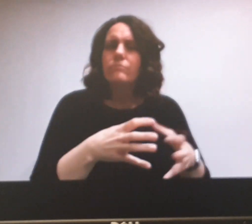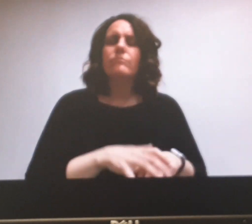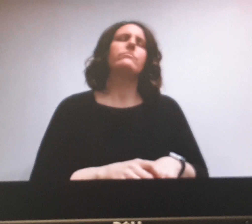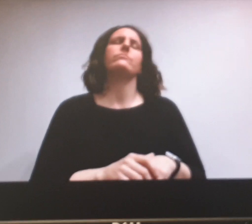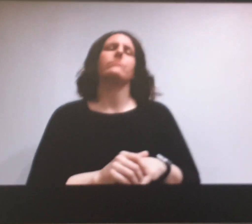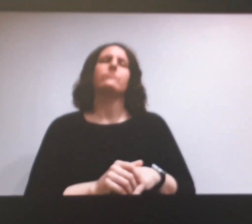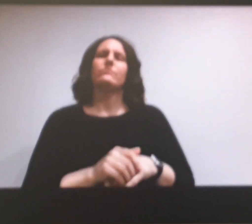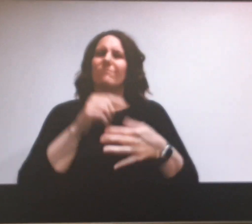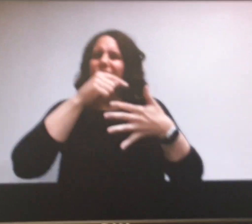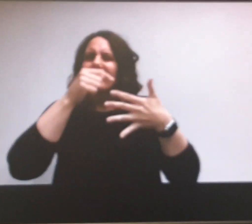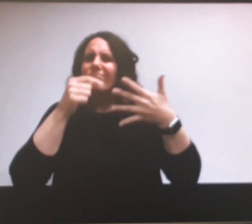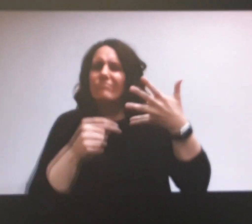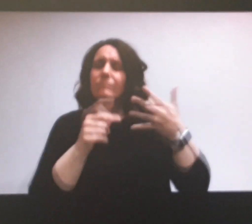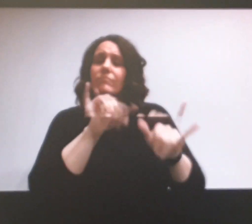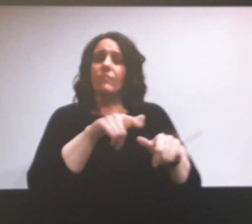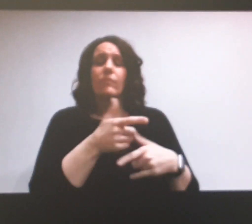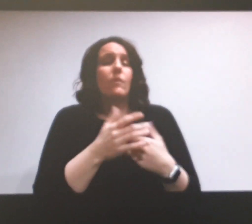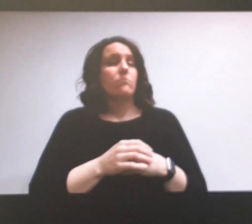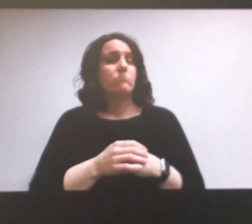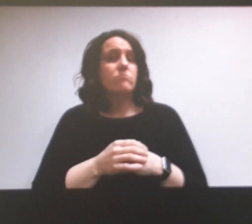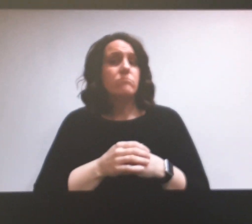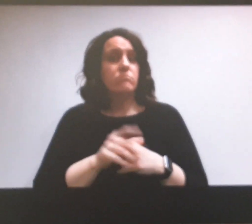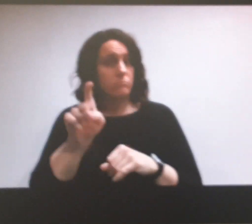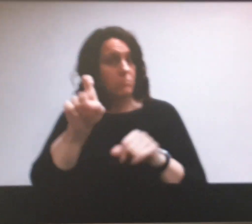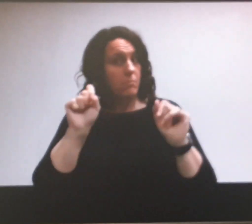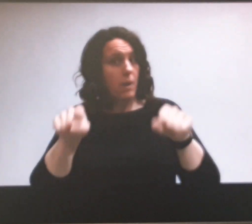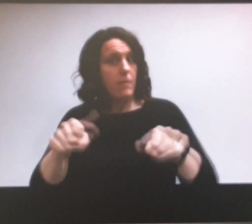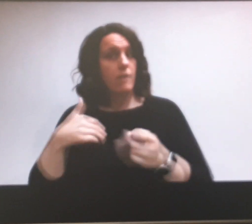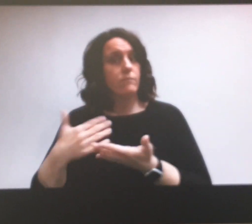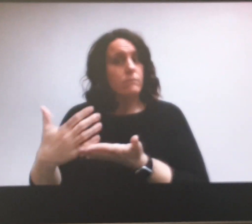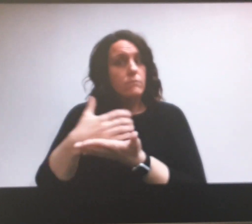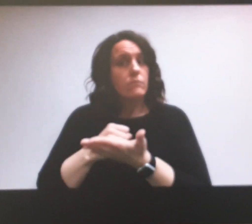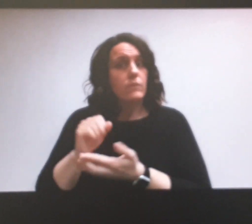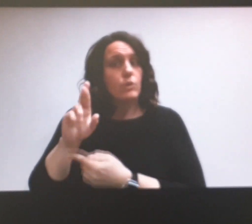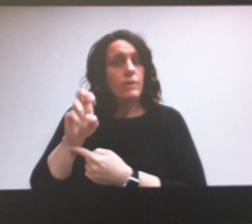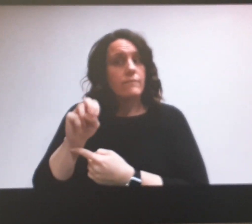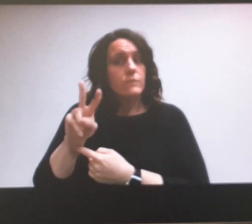discussion, if it needs to be an international discussion,